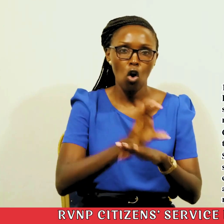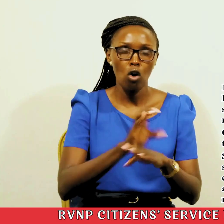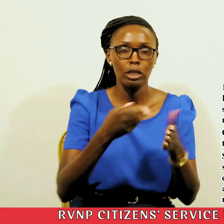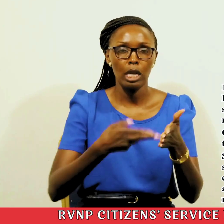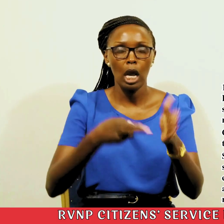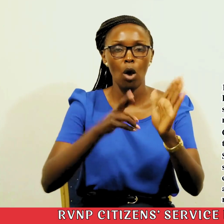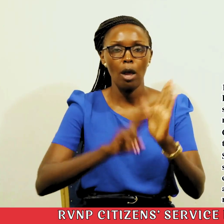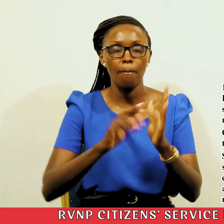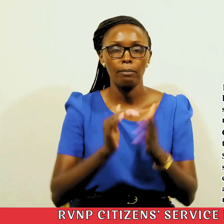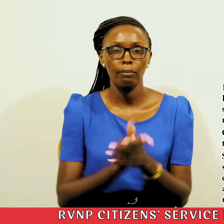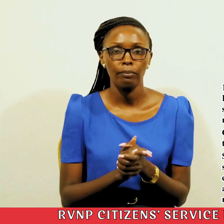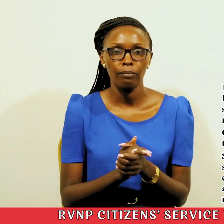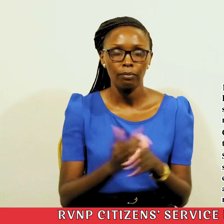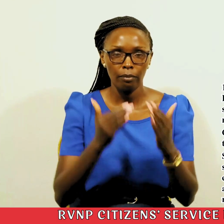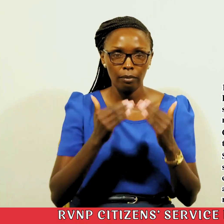Class attendance.